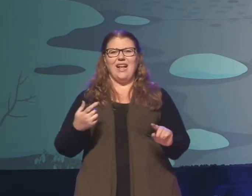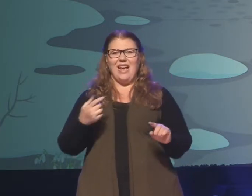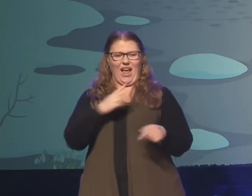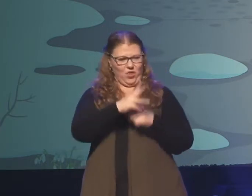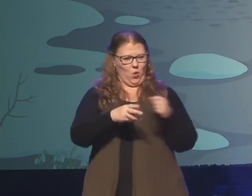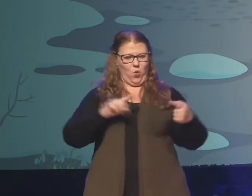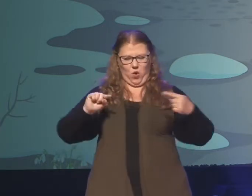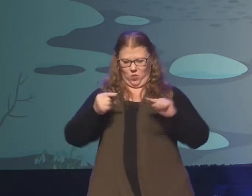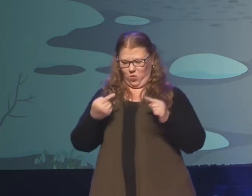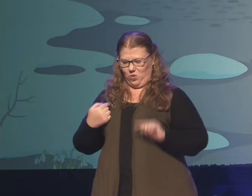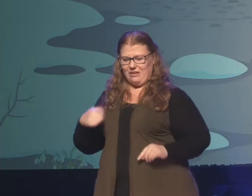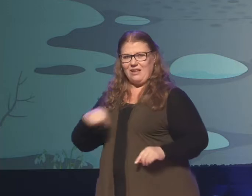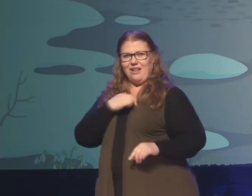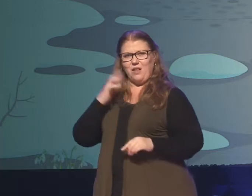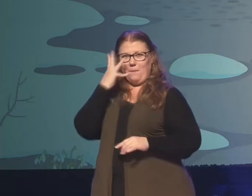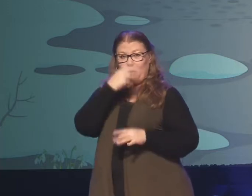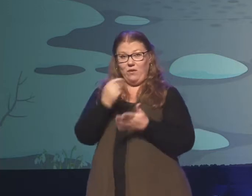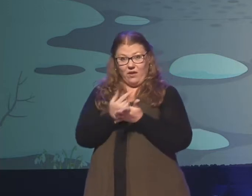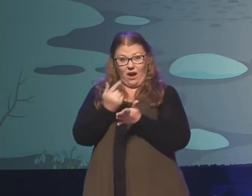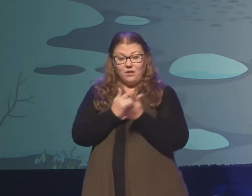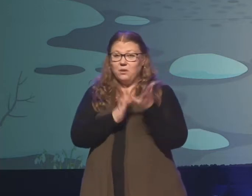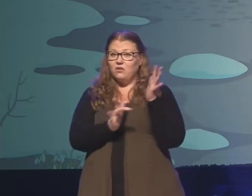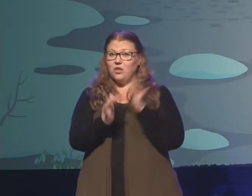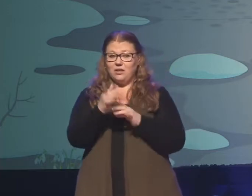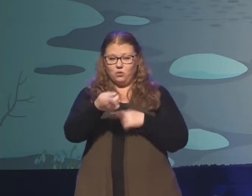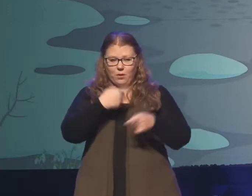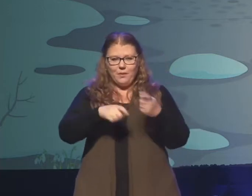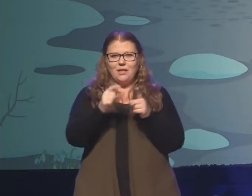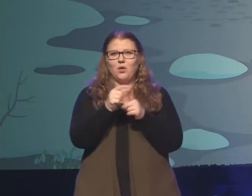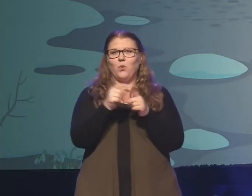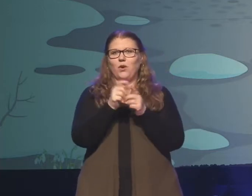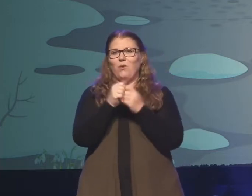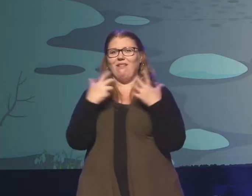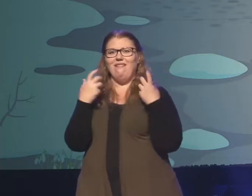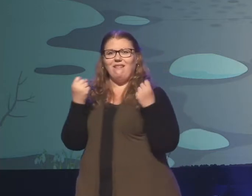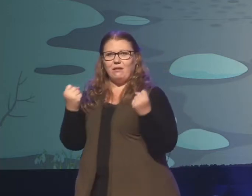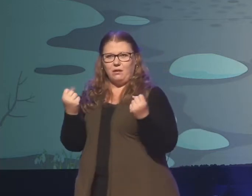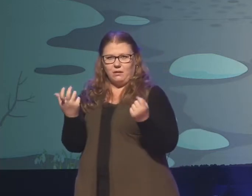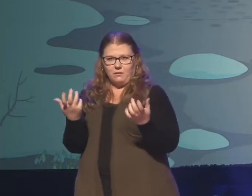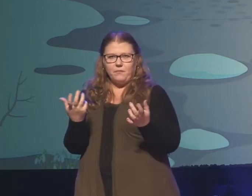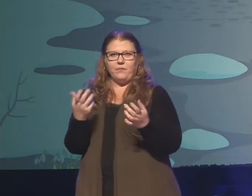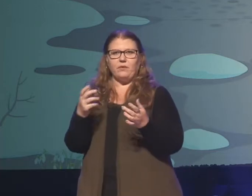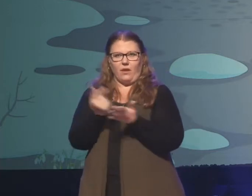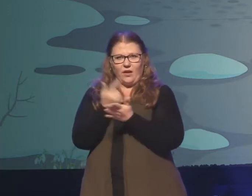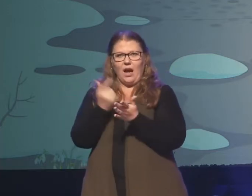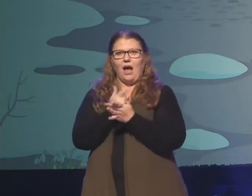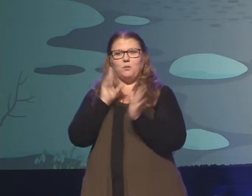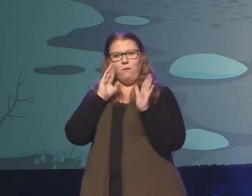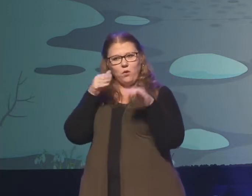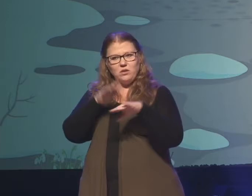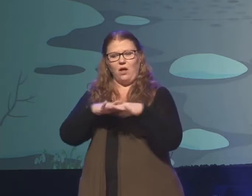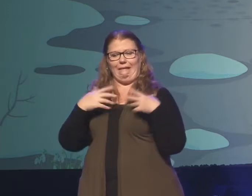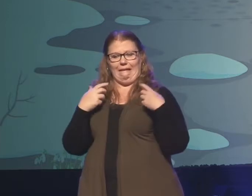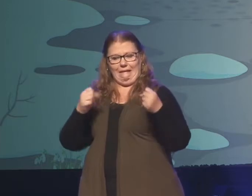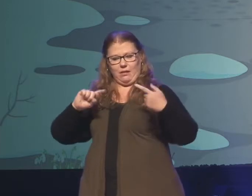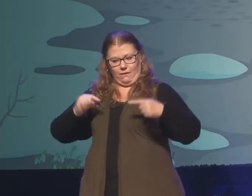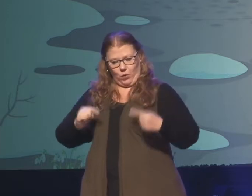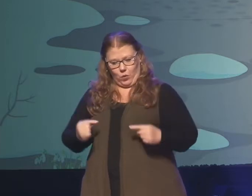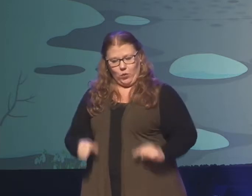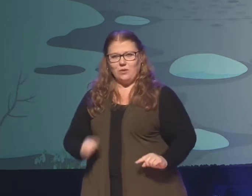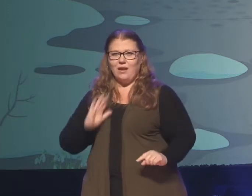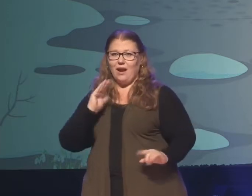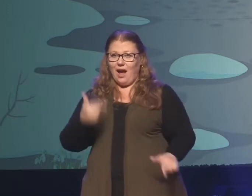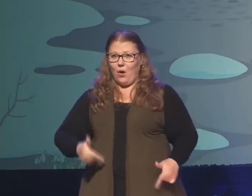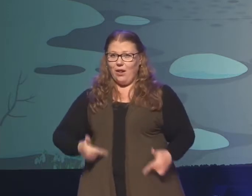And the beauty of the gospel of Jesus is you could replace the word forgiveness with healing. That the gospel is about the healing of the wounds in